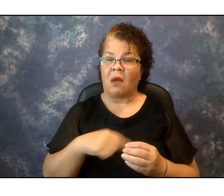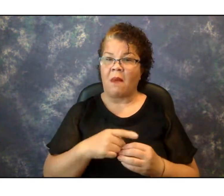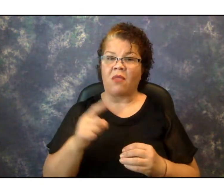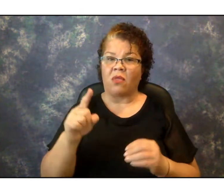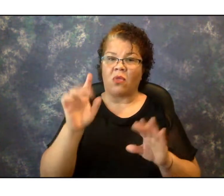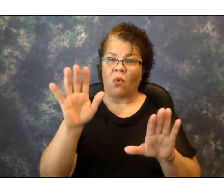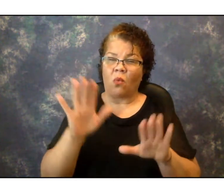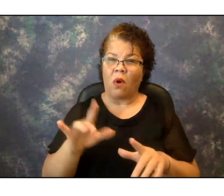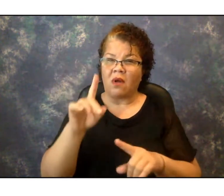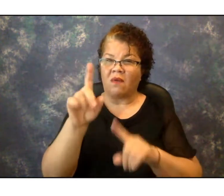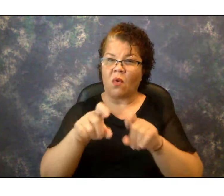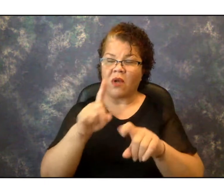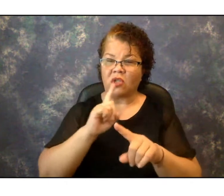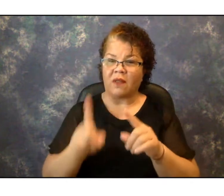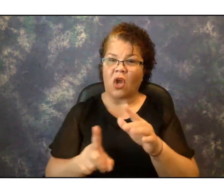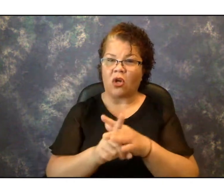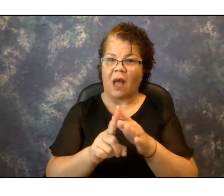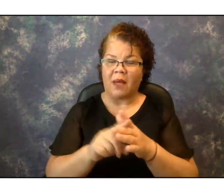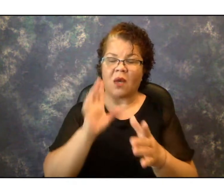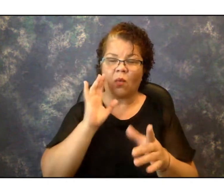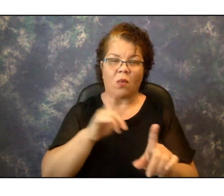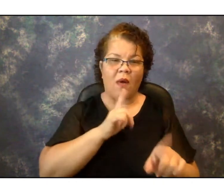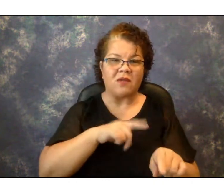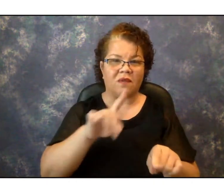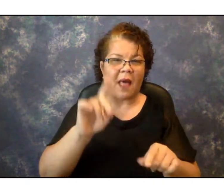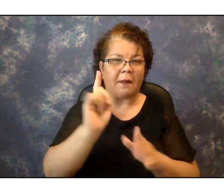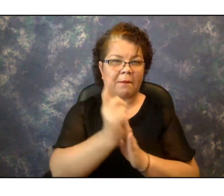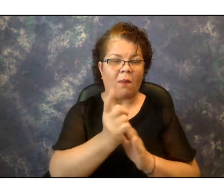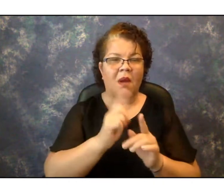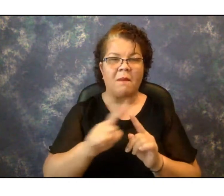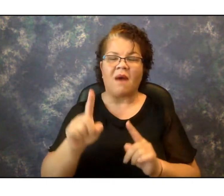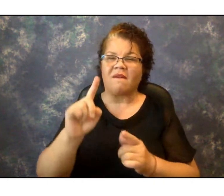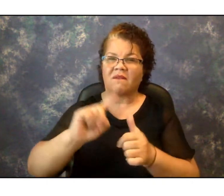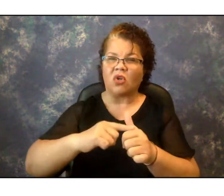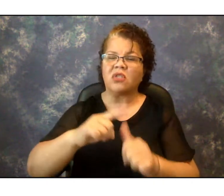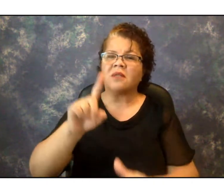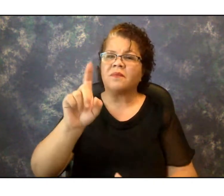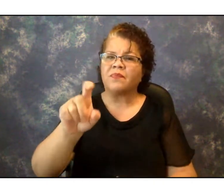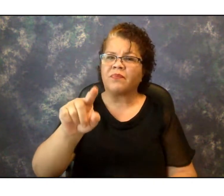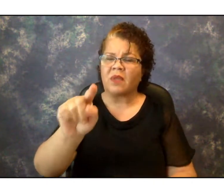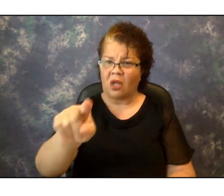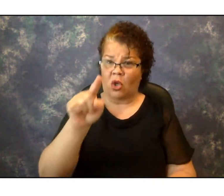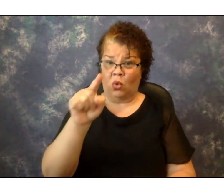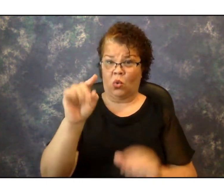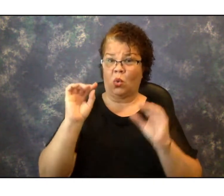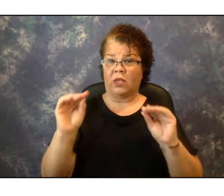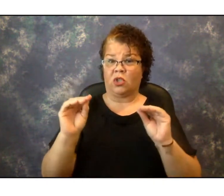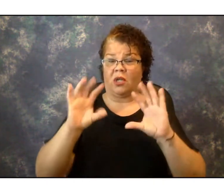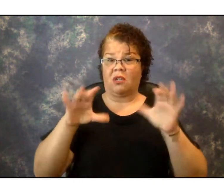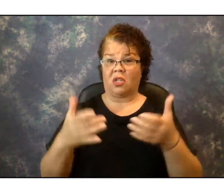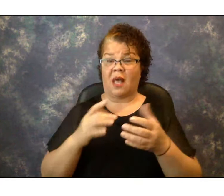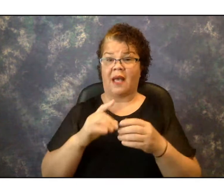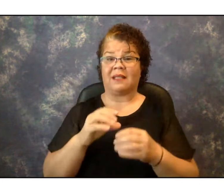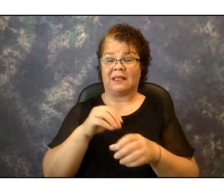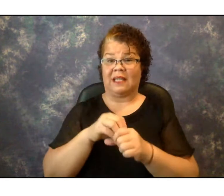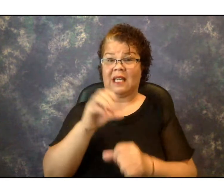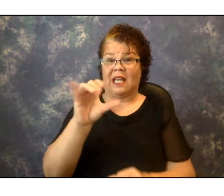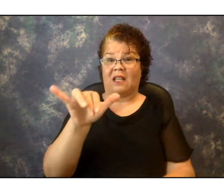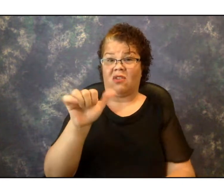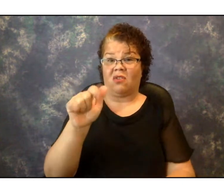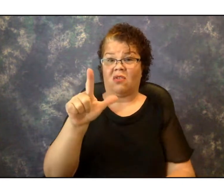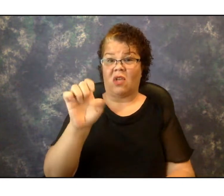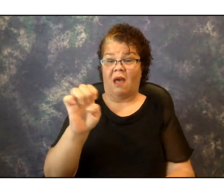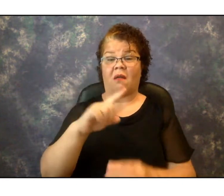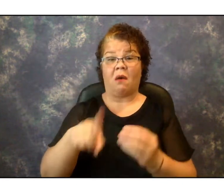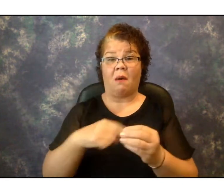in. You teach, among other things at Yale, a course on critical race theory, what I like to call